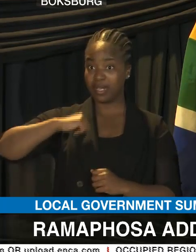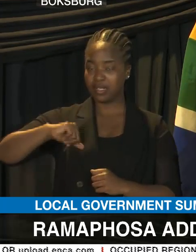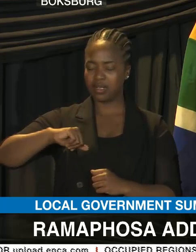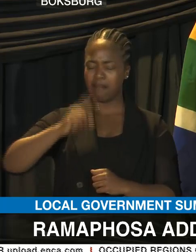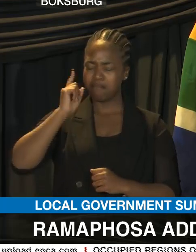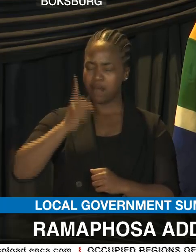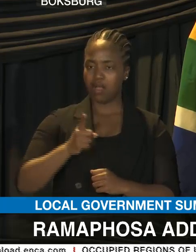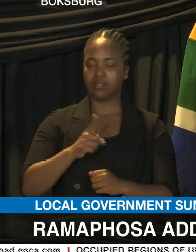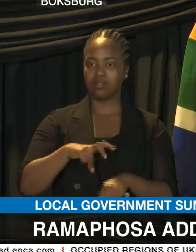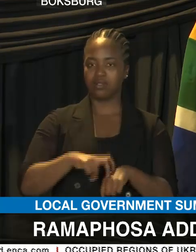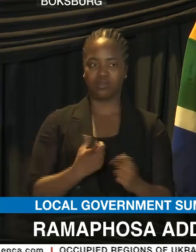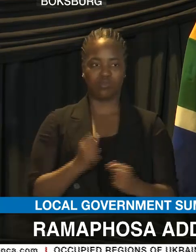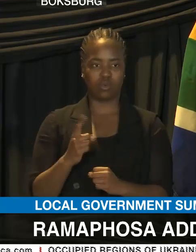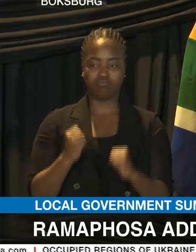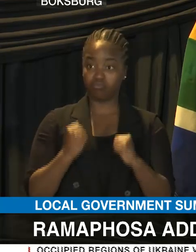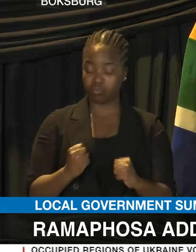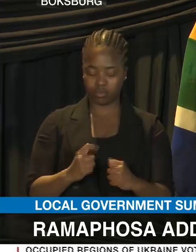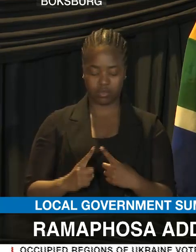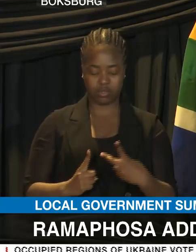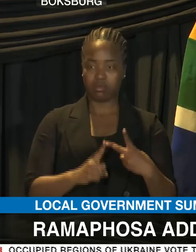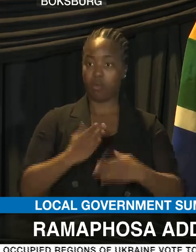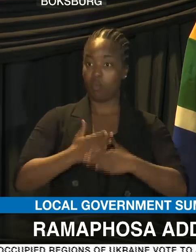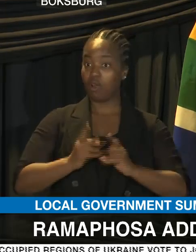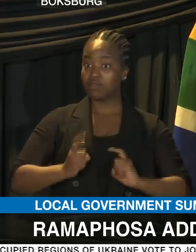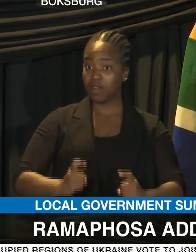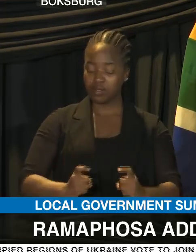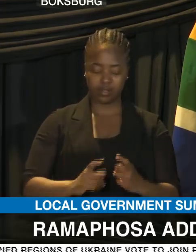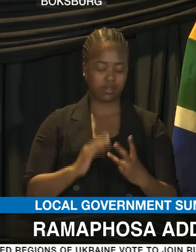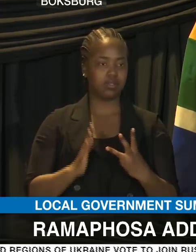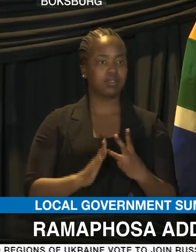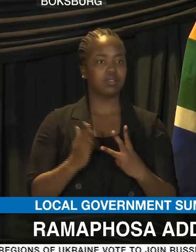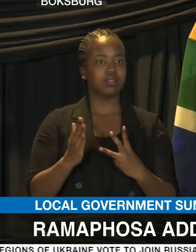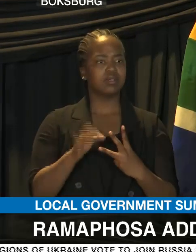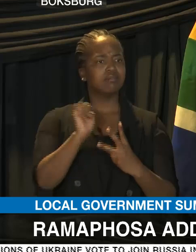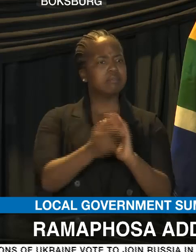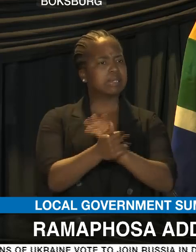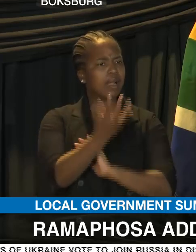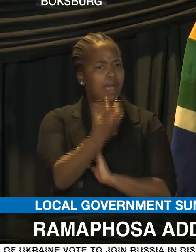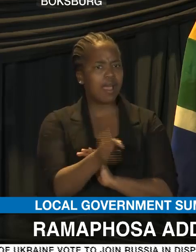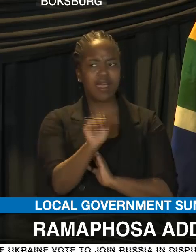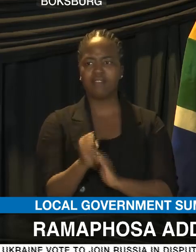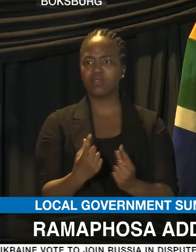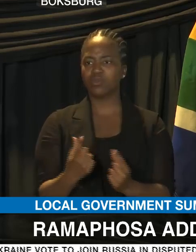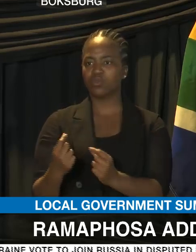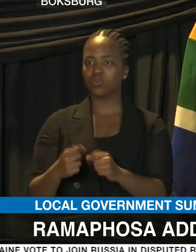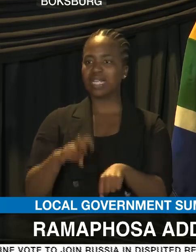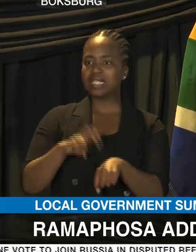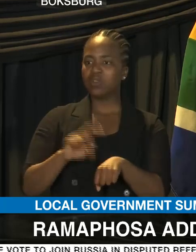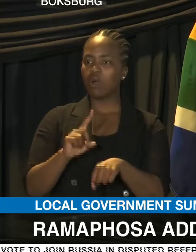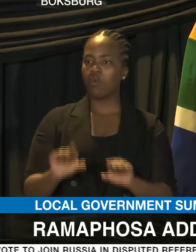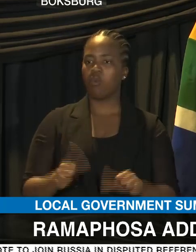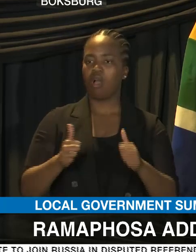has to be strong, it has to be efficient, it has to be capable, and it also has to be well